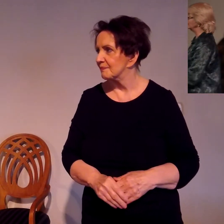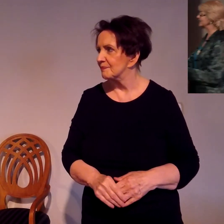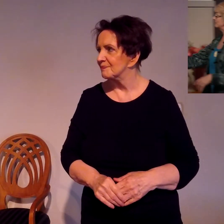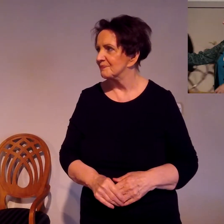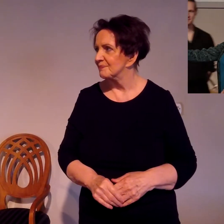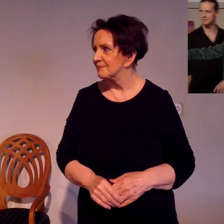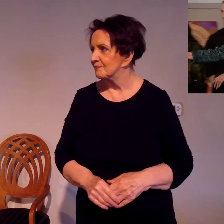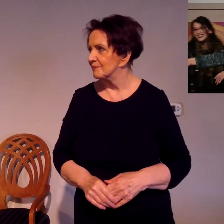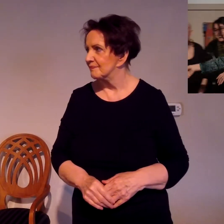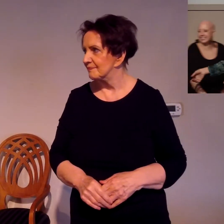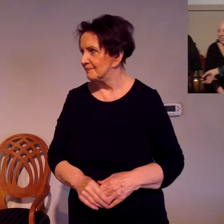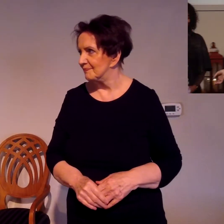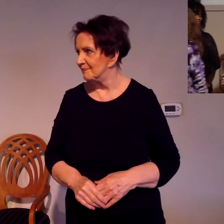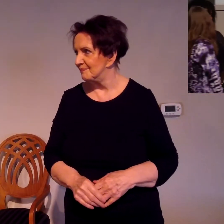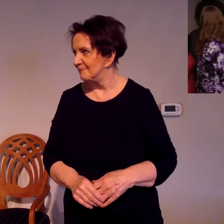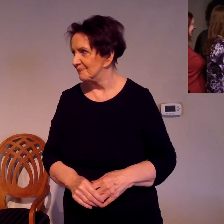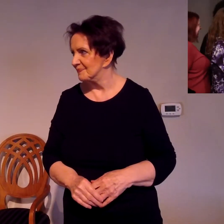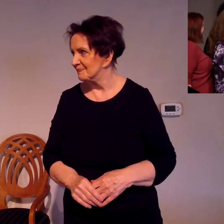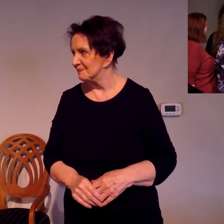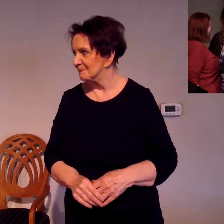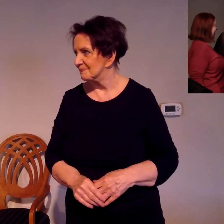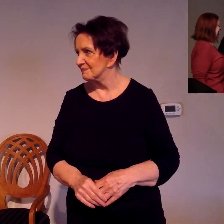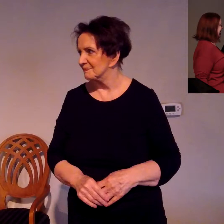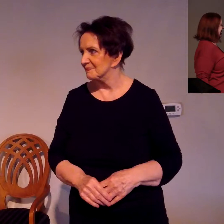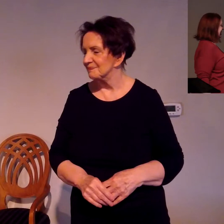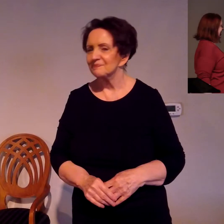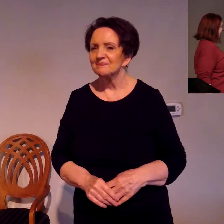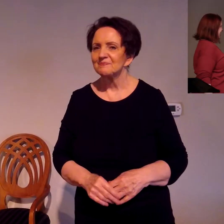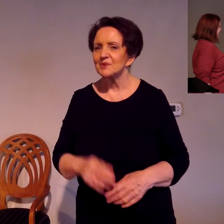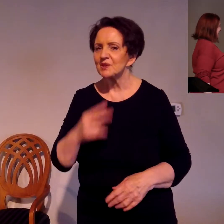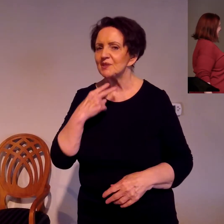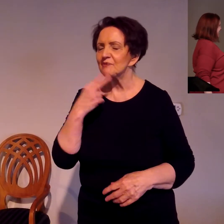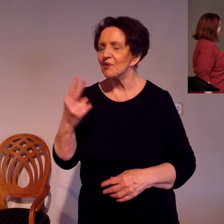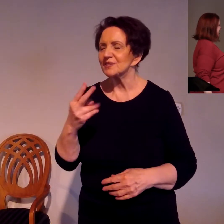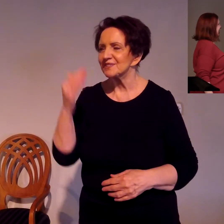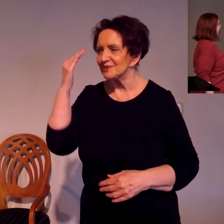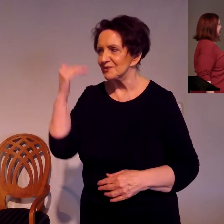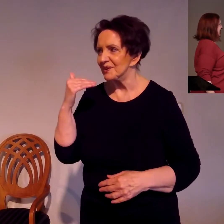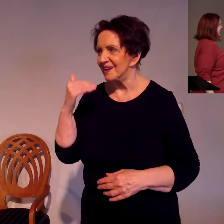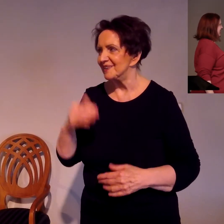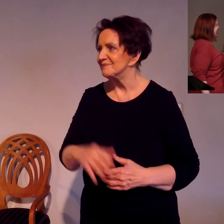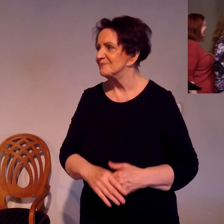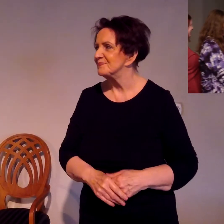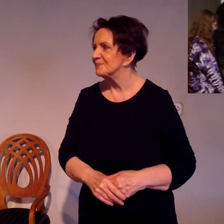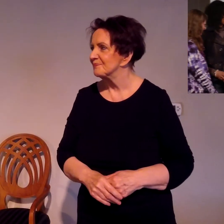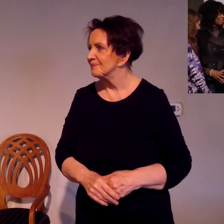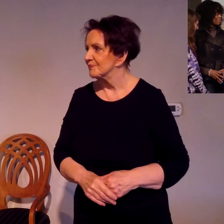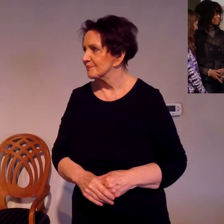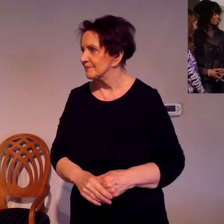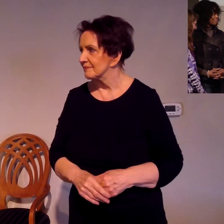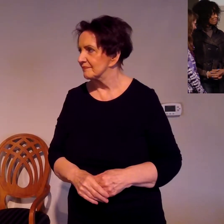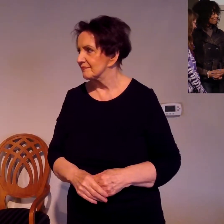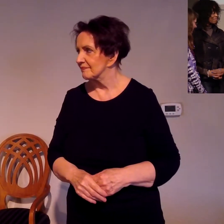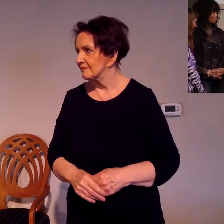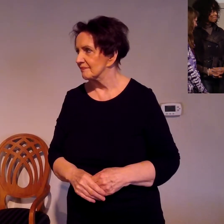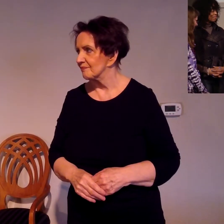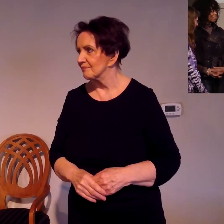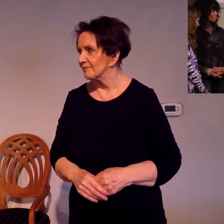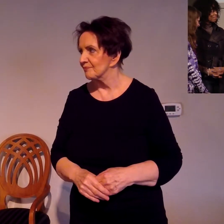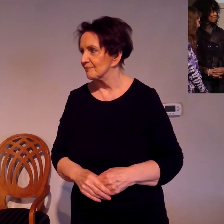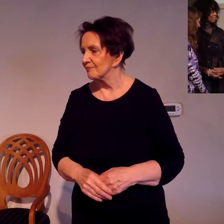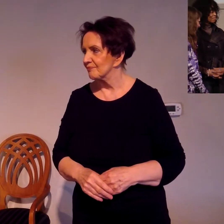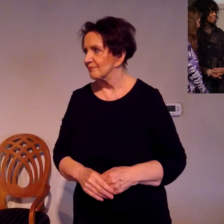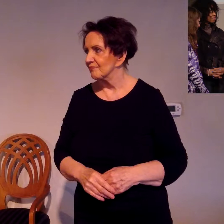And you get to be the voices in her head. Okay, now so you're going to stand right here in front. You're going to stand right here in front. Now you are all of